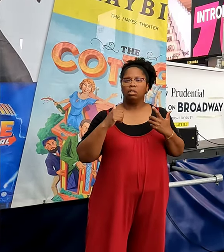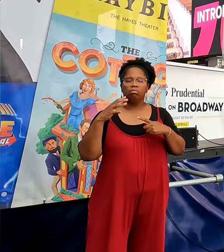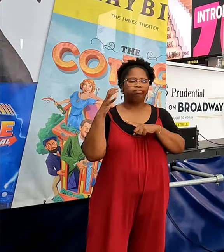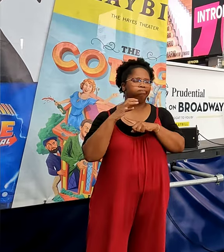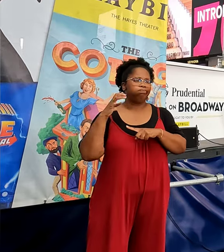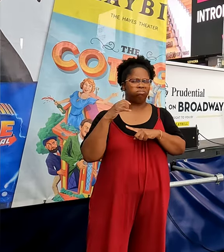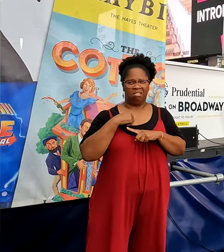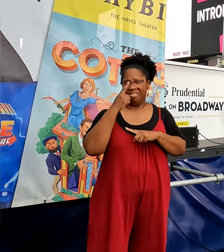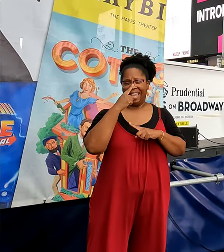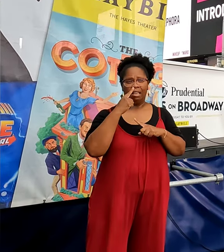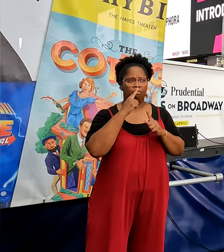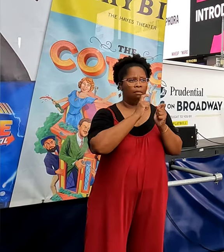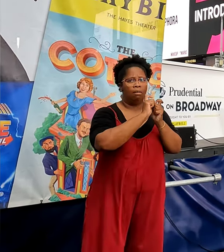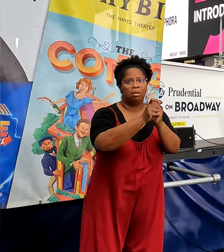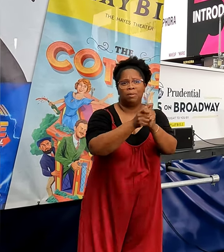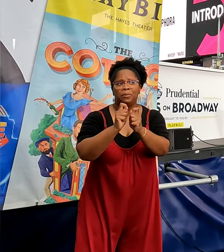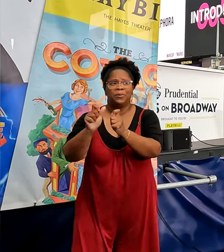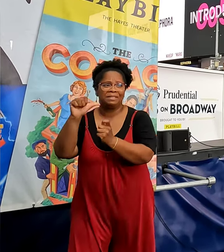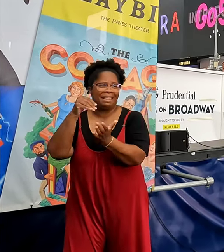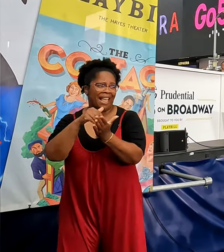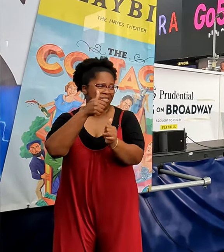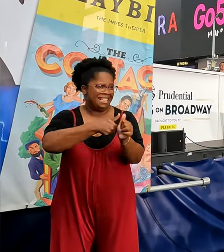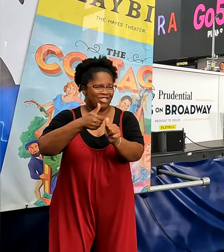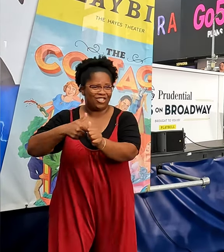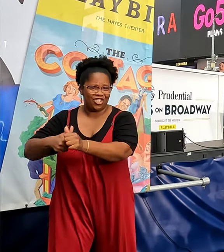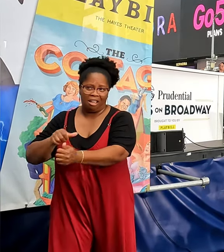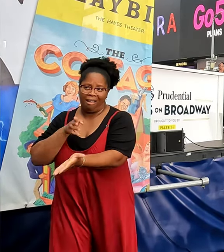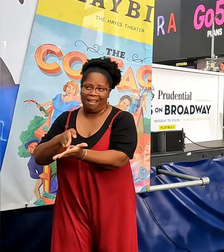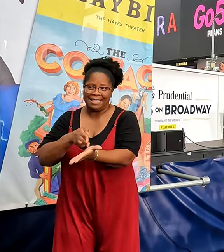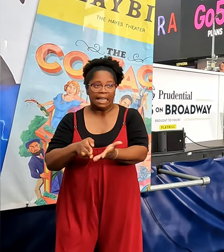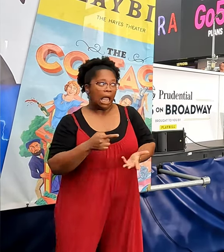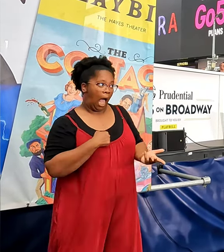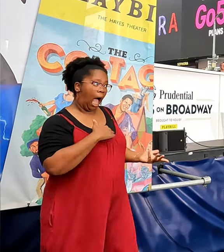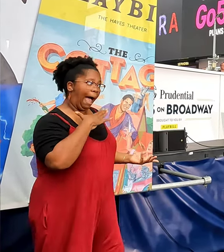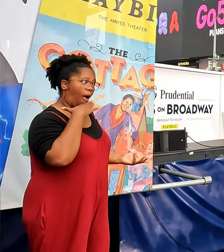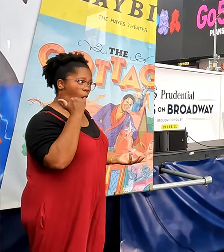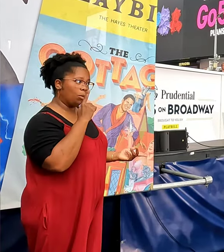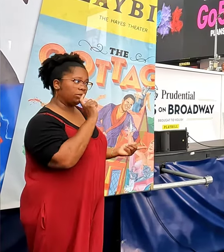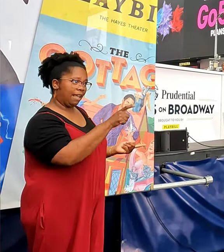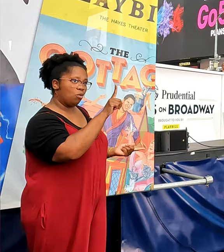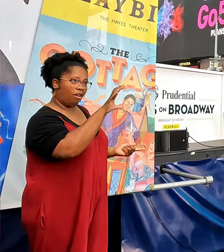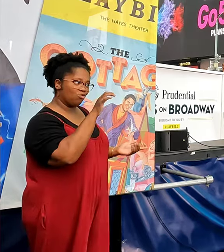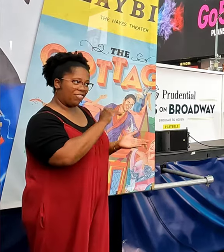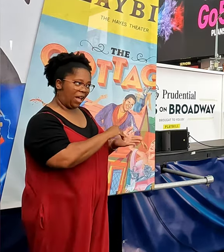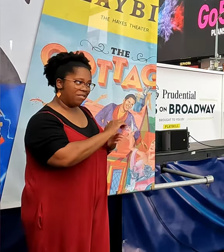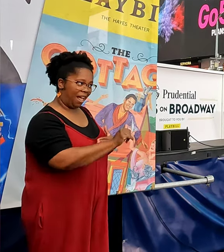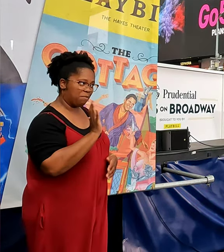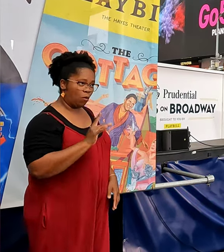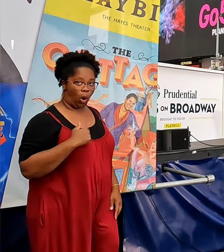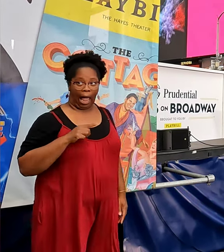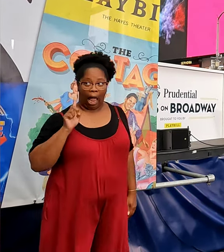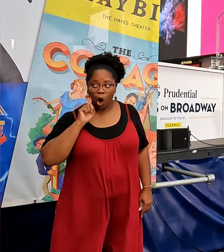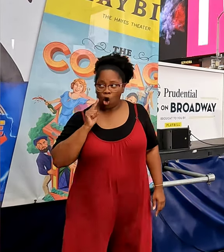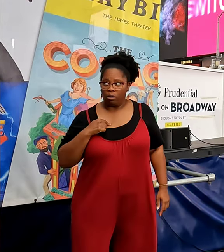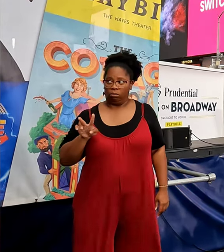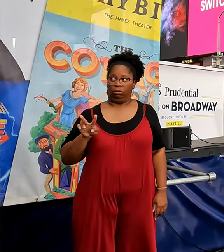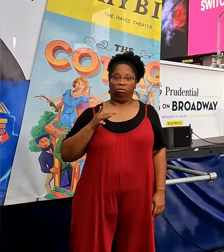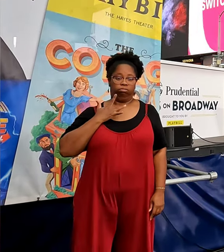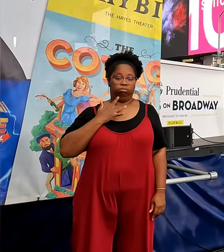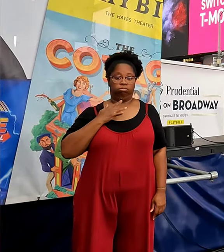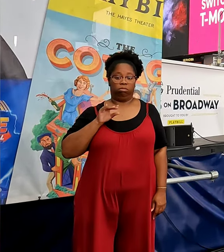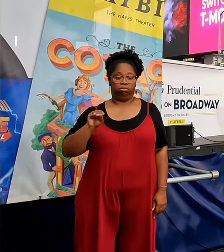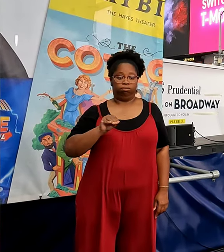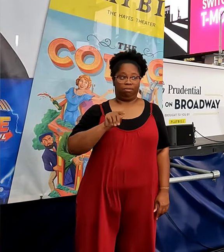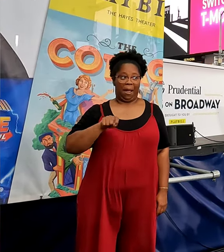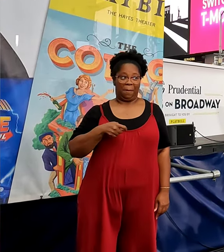think they all should get 10K, yeah. Honestly. Because they're just outstanding. I nearly gave away 100,000 earlier. I heard that. I was like, uh-oh, like I moved that comma.